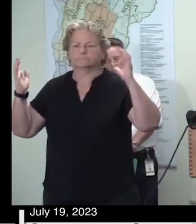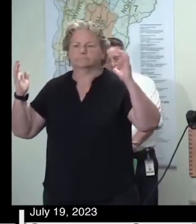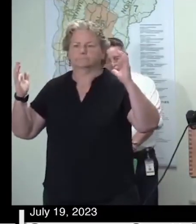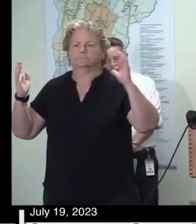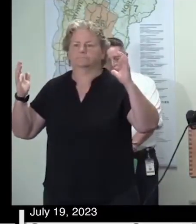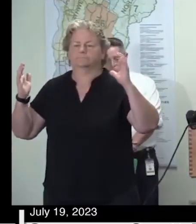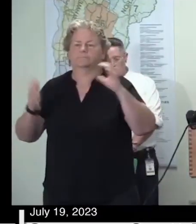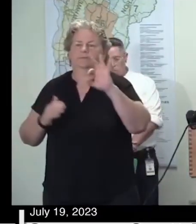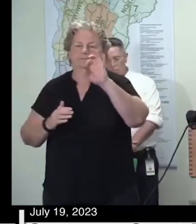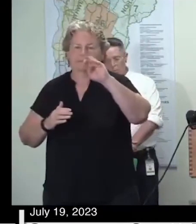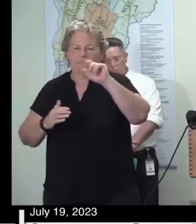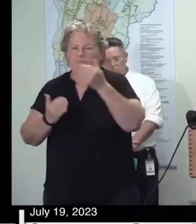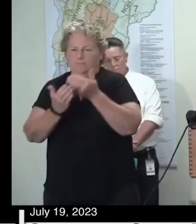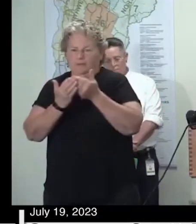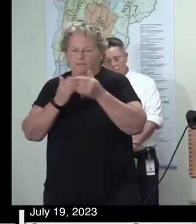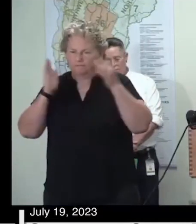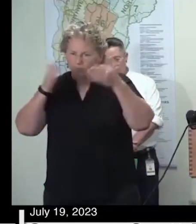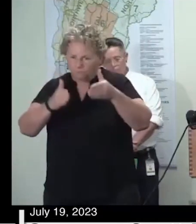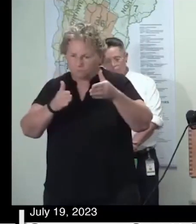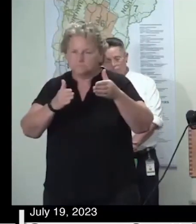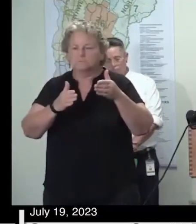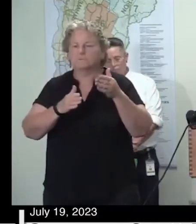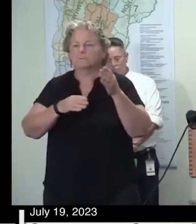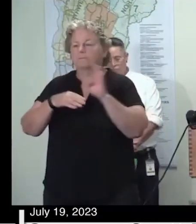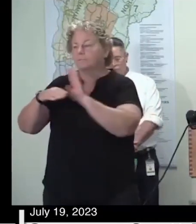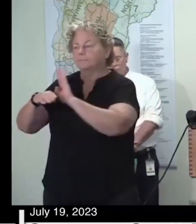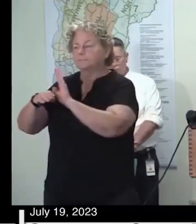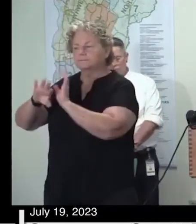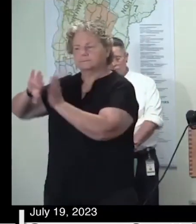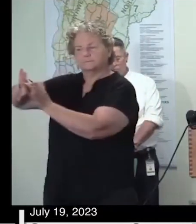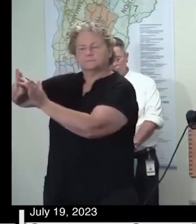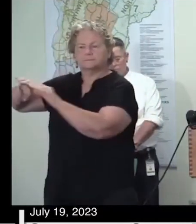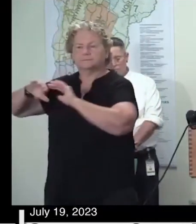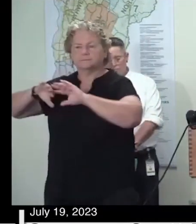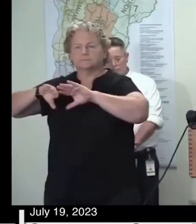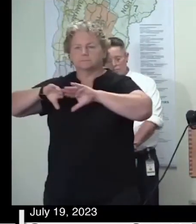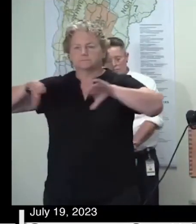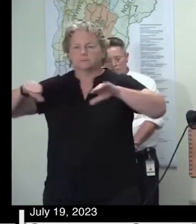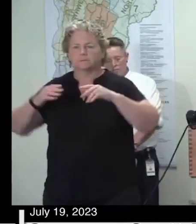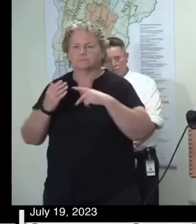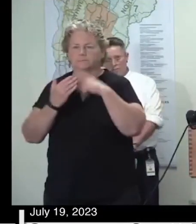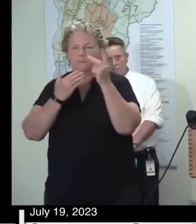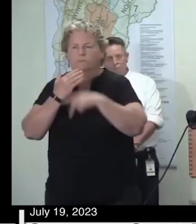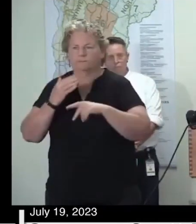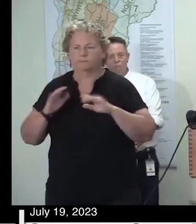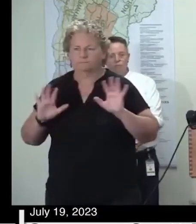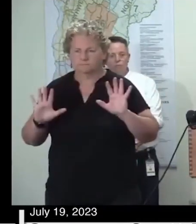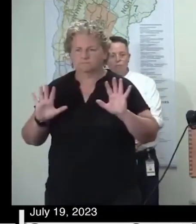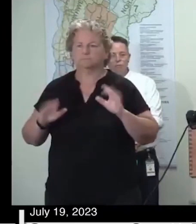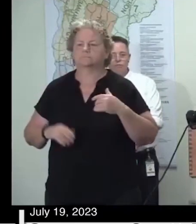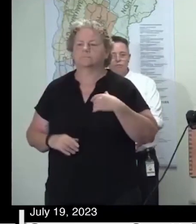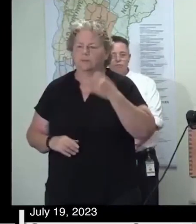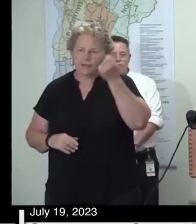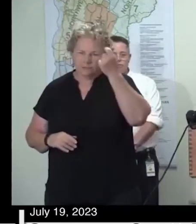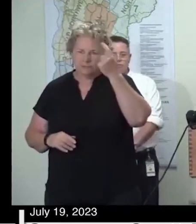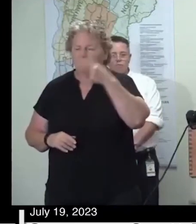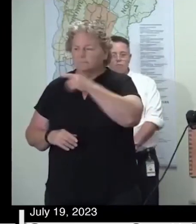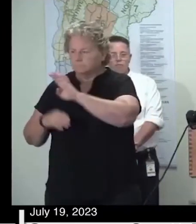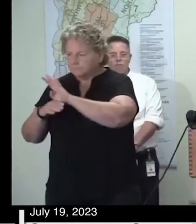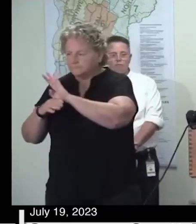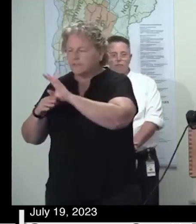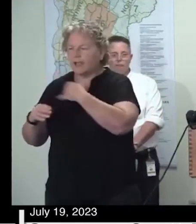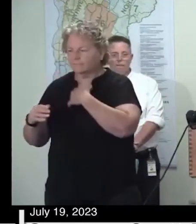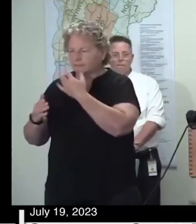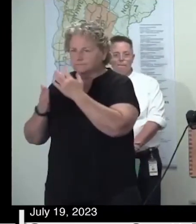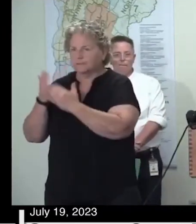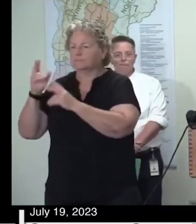many businesses are impacted. I've seen it for myself in downtown Barrie, Ludlow, Montpelier, and many, many other communities